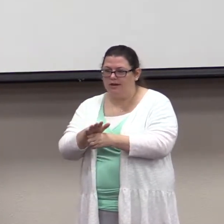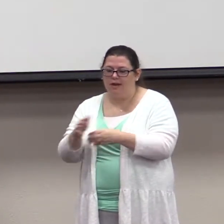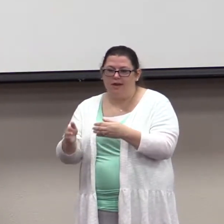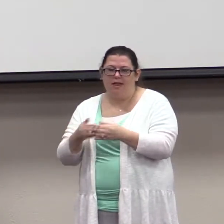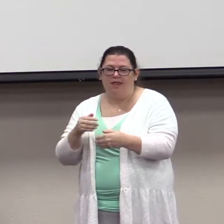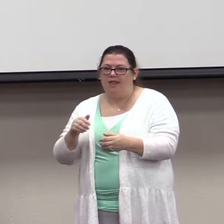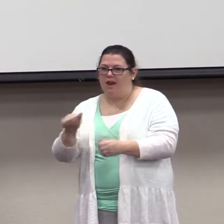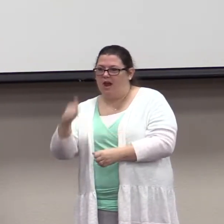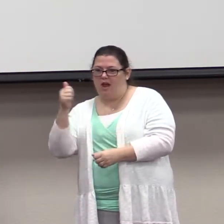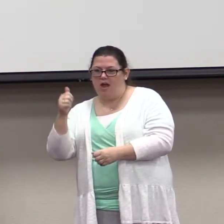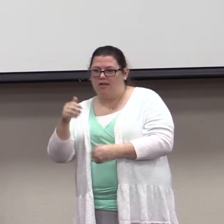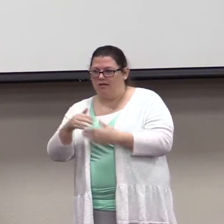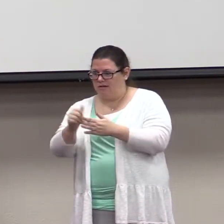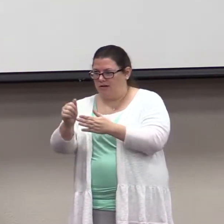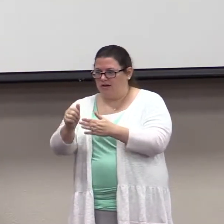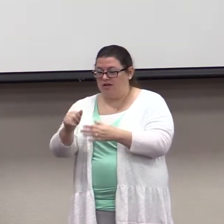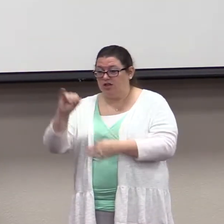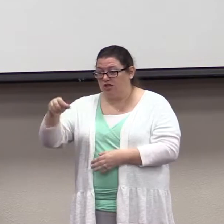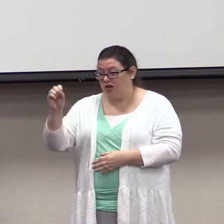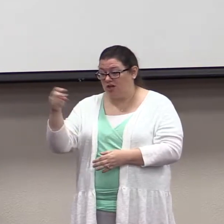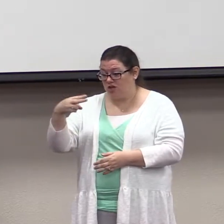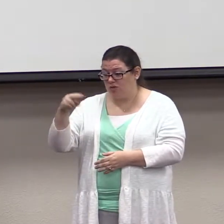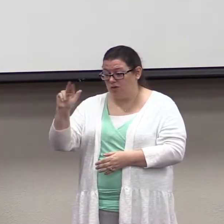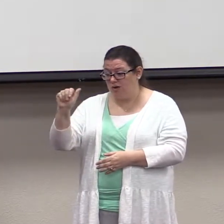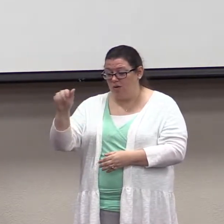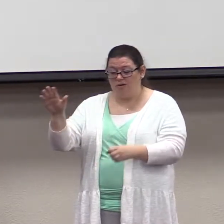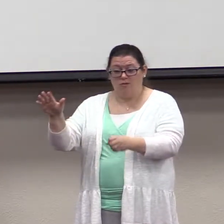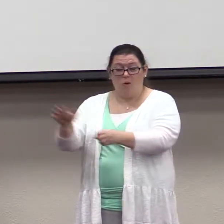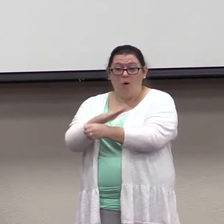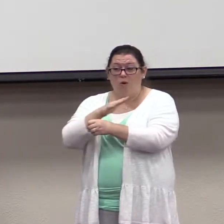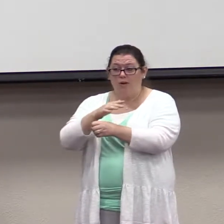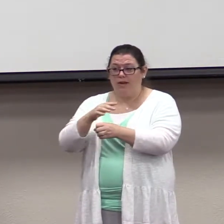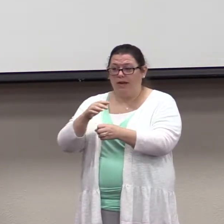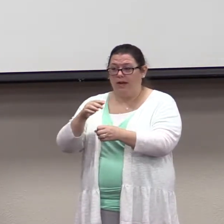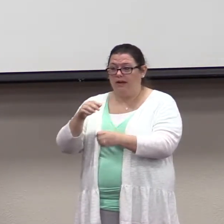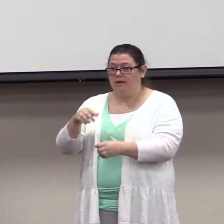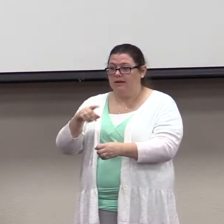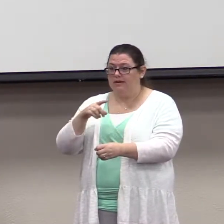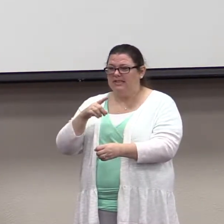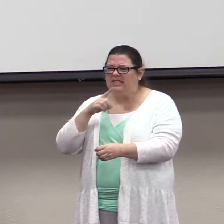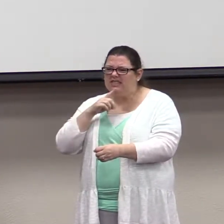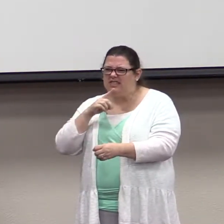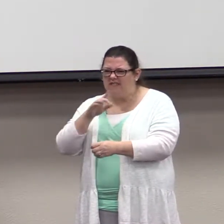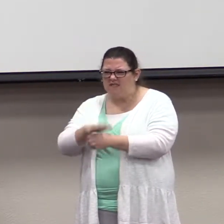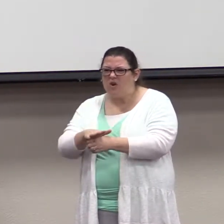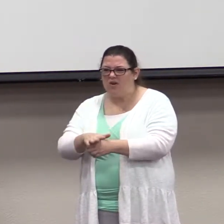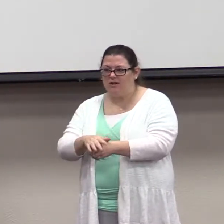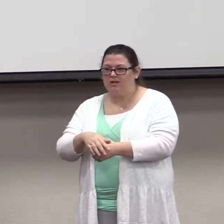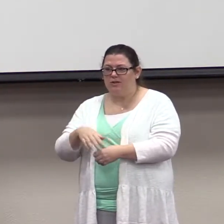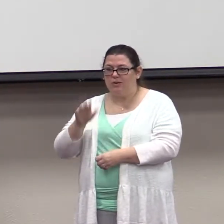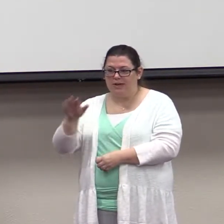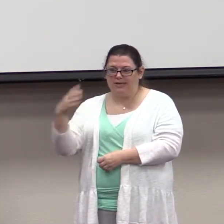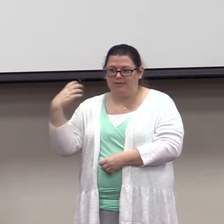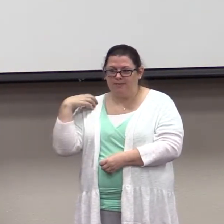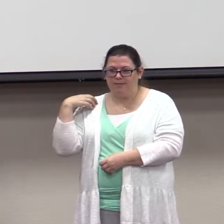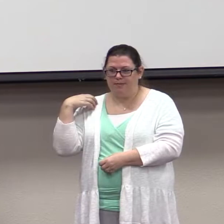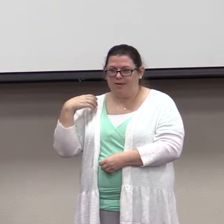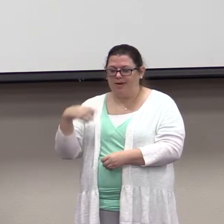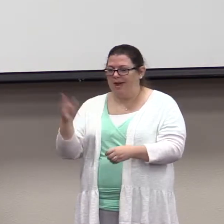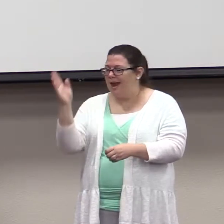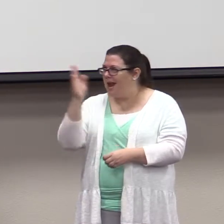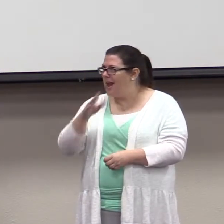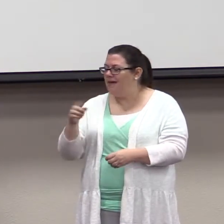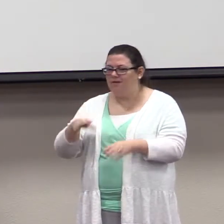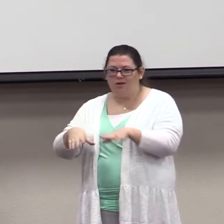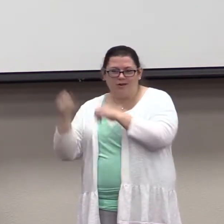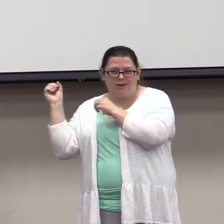Joshua was wholly devoted to his master, never leaving Moses' side and never deviating from his commands.